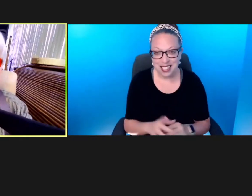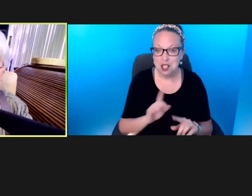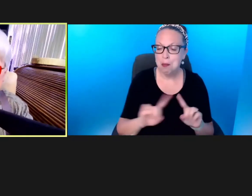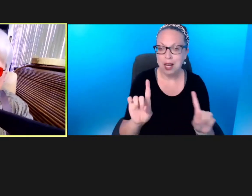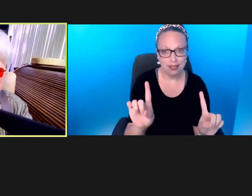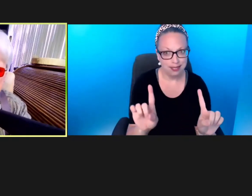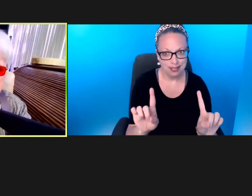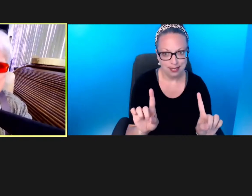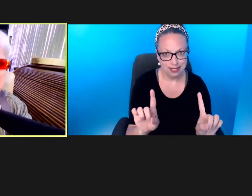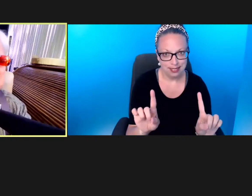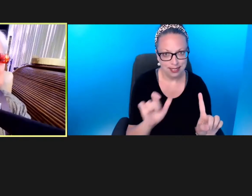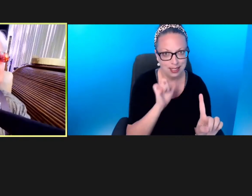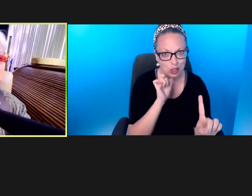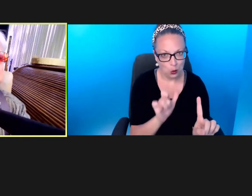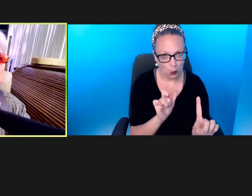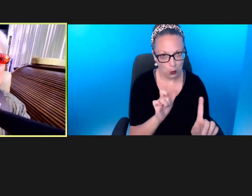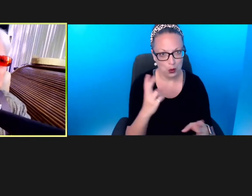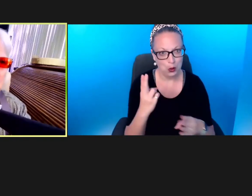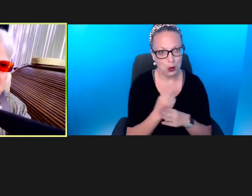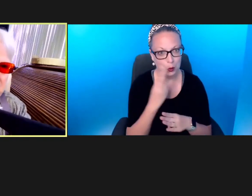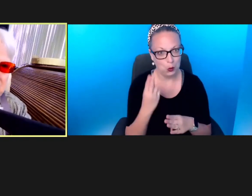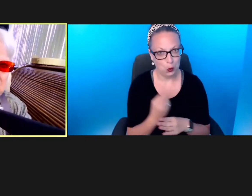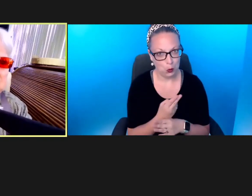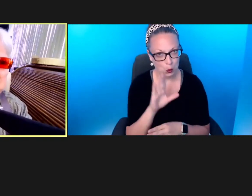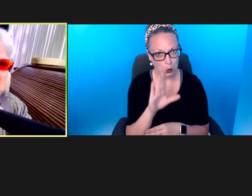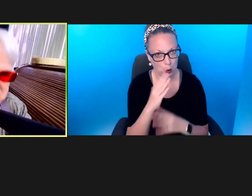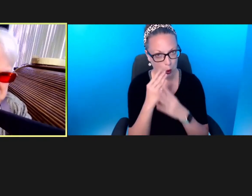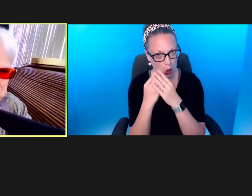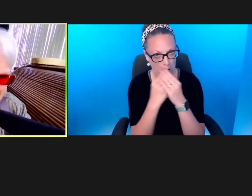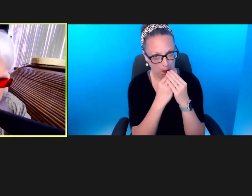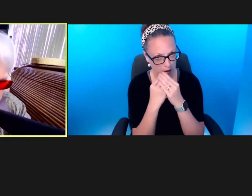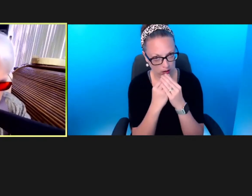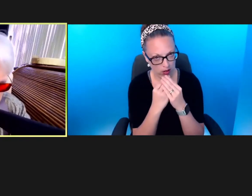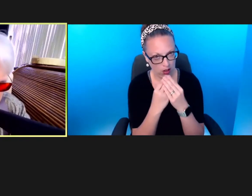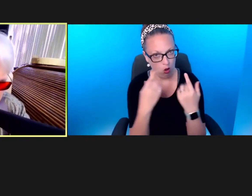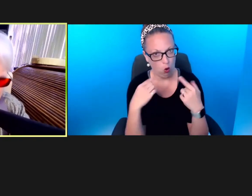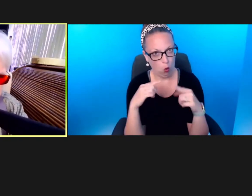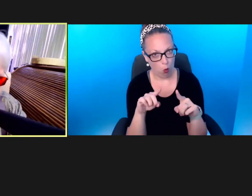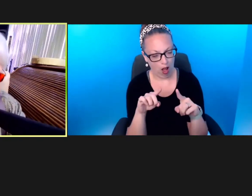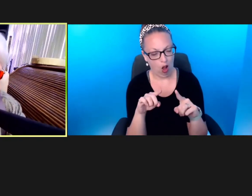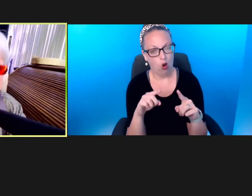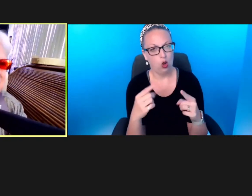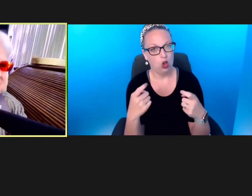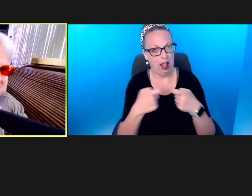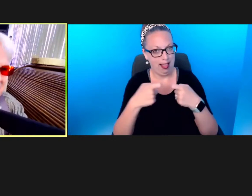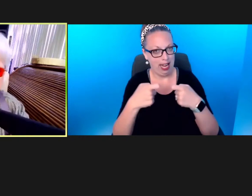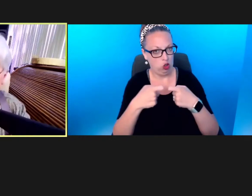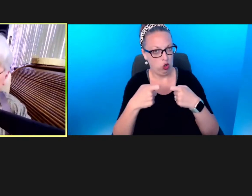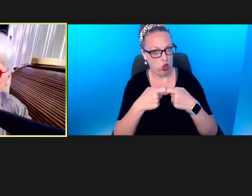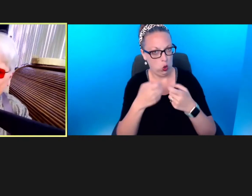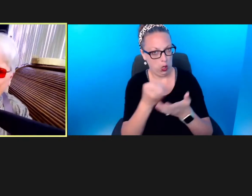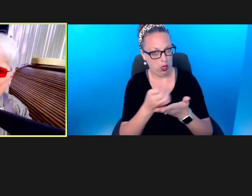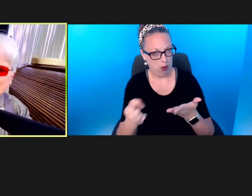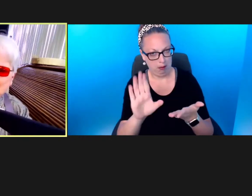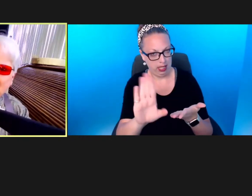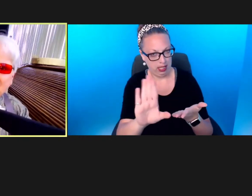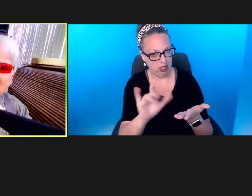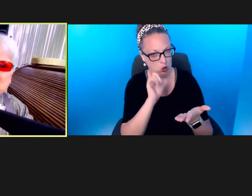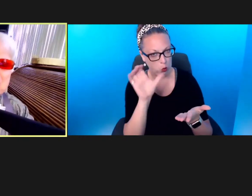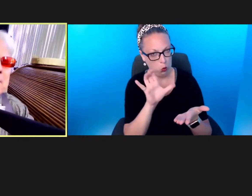not use your harmonica using power equipment. I was just kidding about